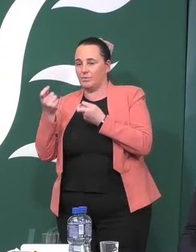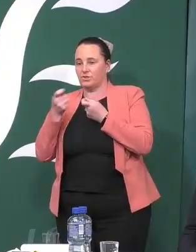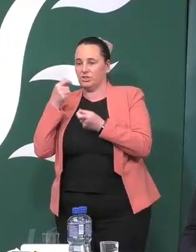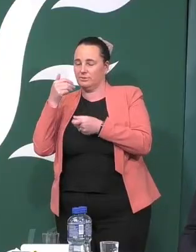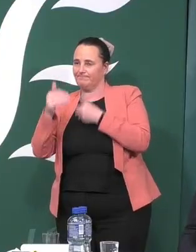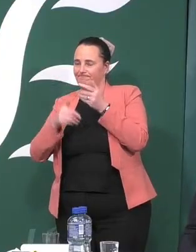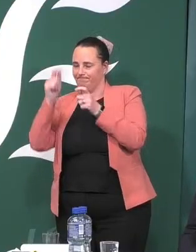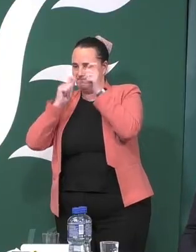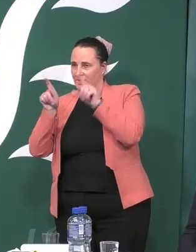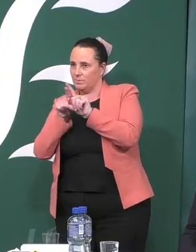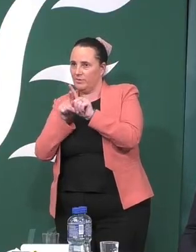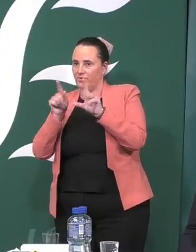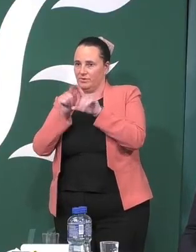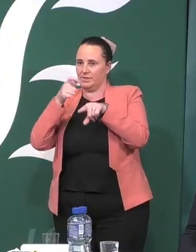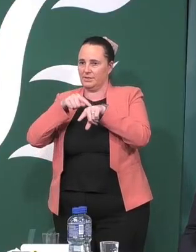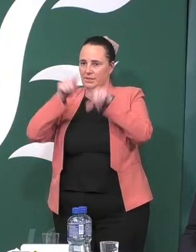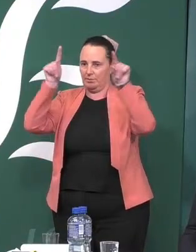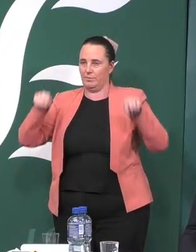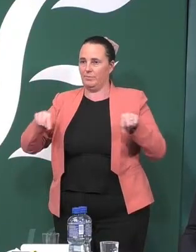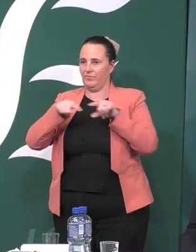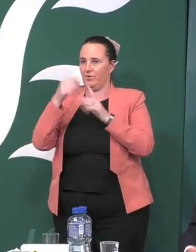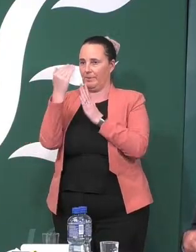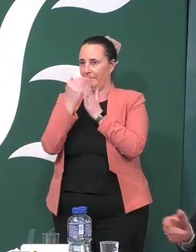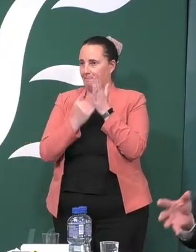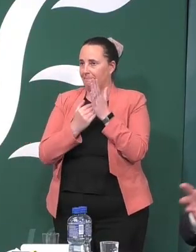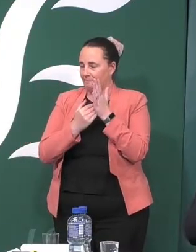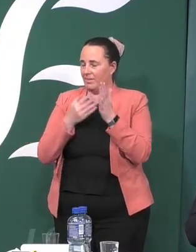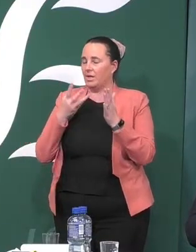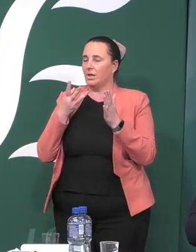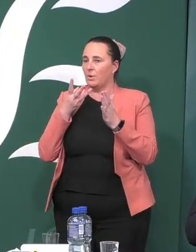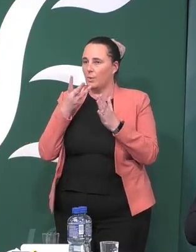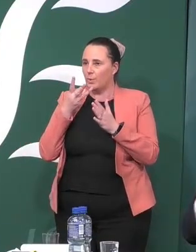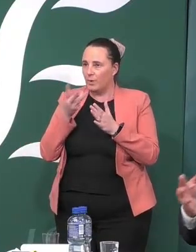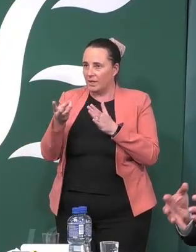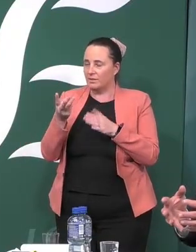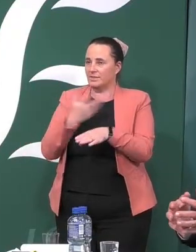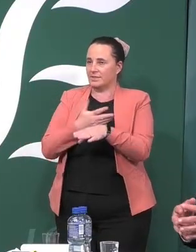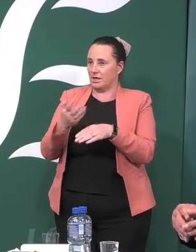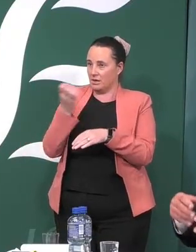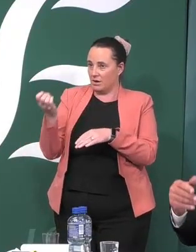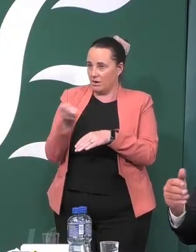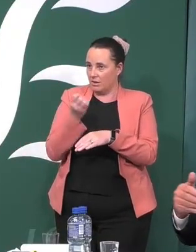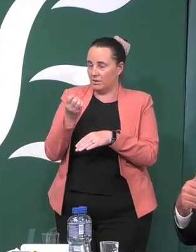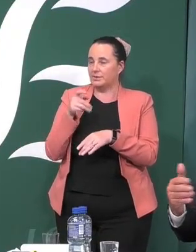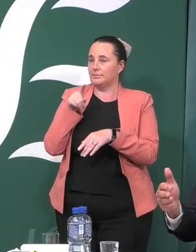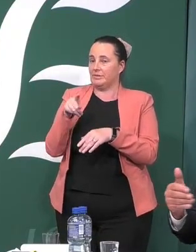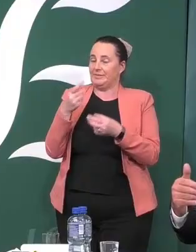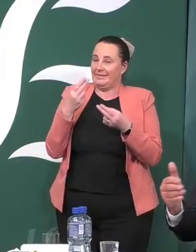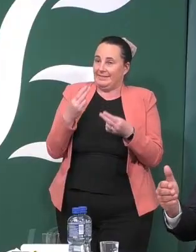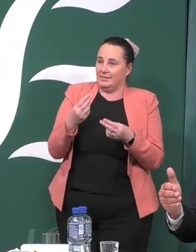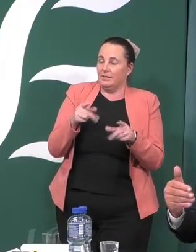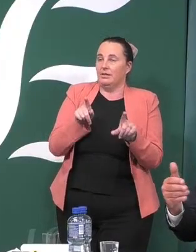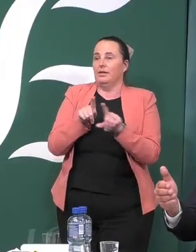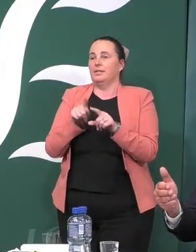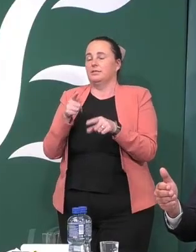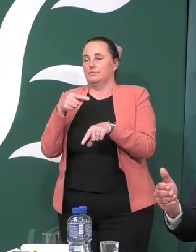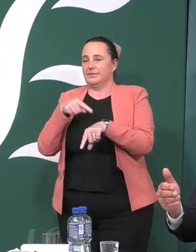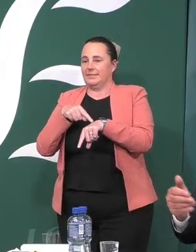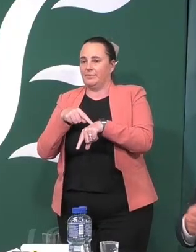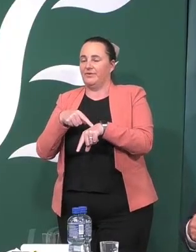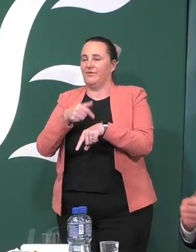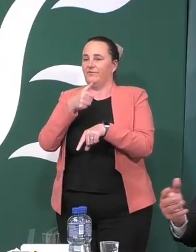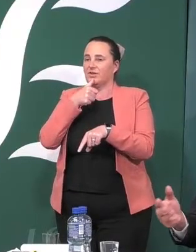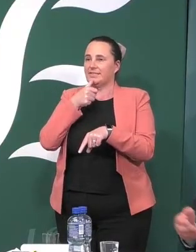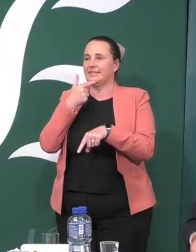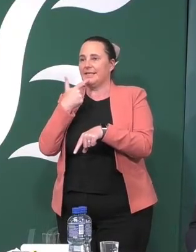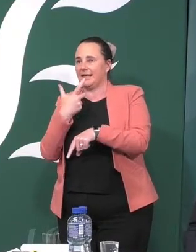considerations in terms of what timeframe that might be operated in. You know, so there will be people obviously who started earlier who may warrant it, and there's also differences in timing between second